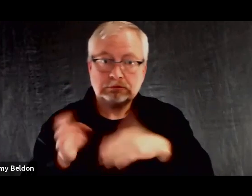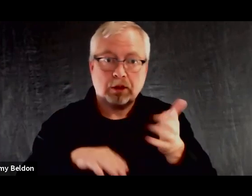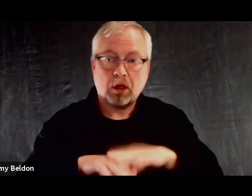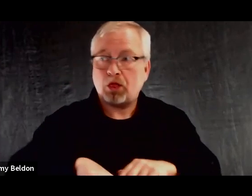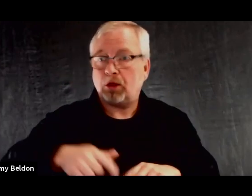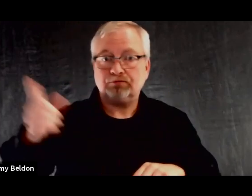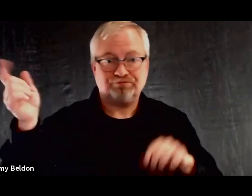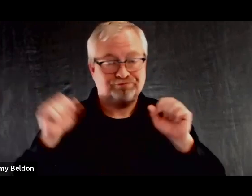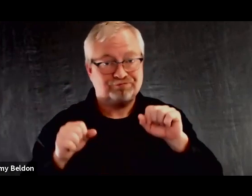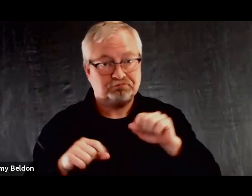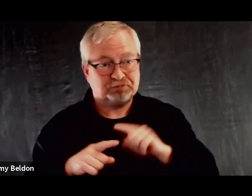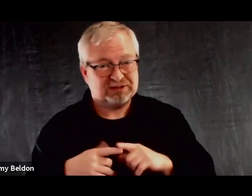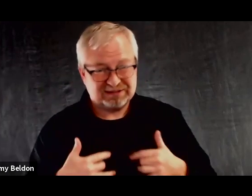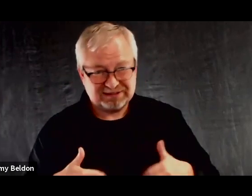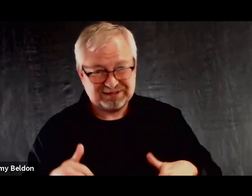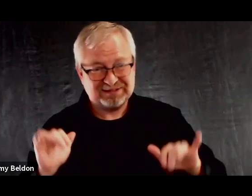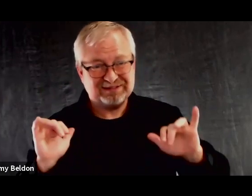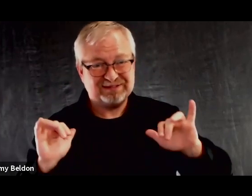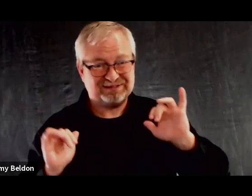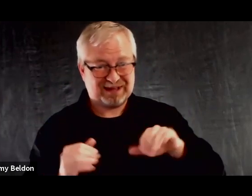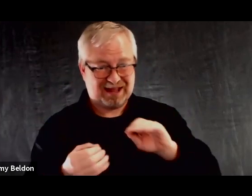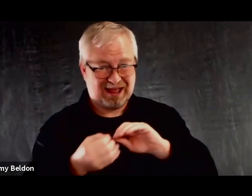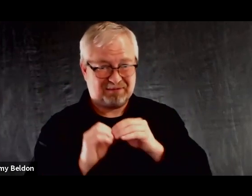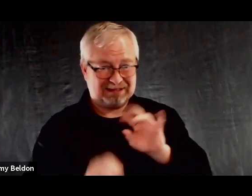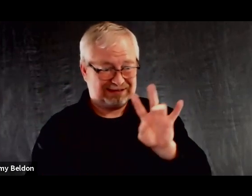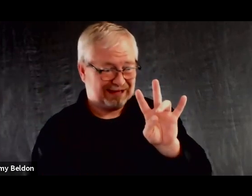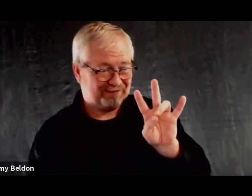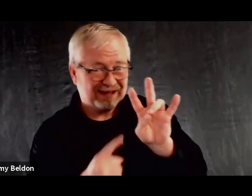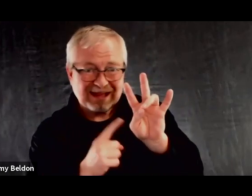and friends. So we